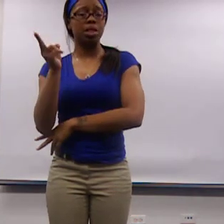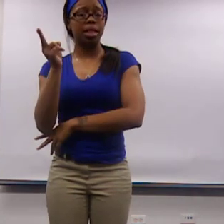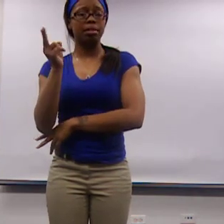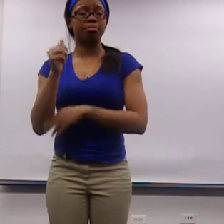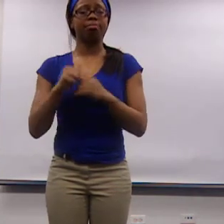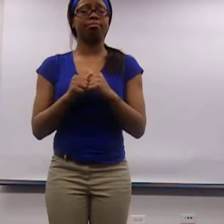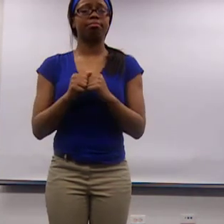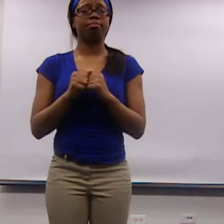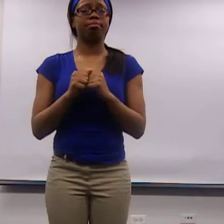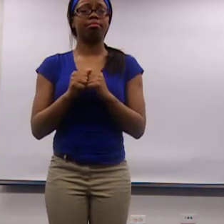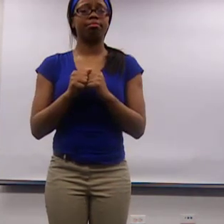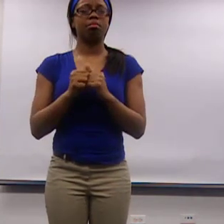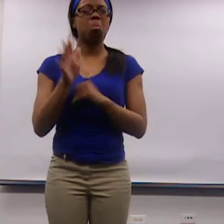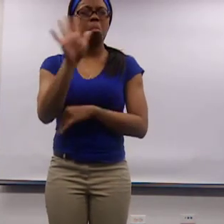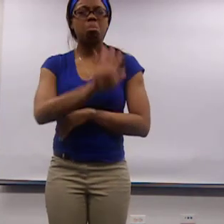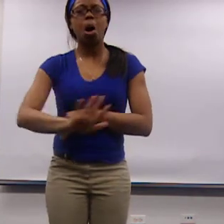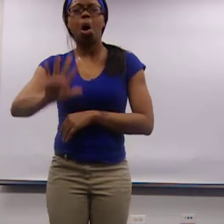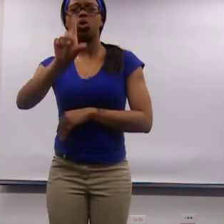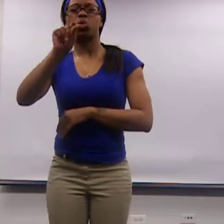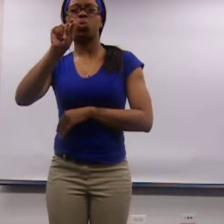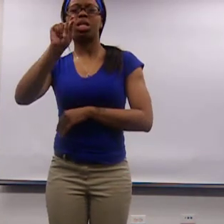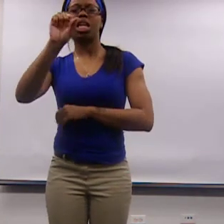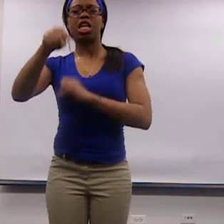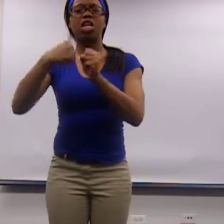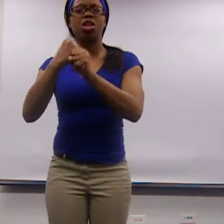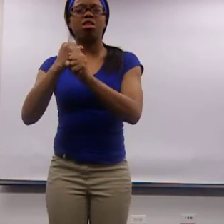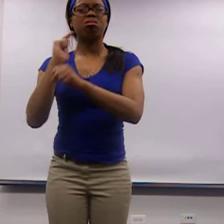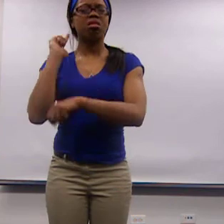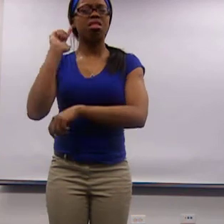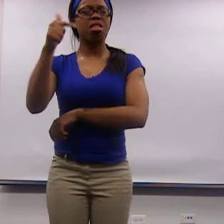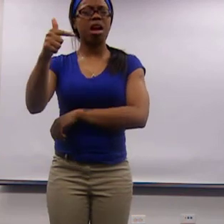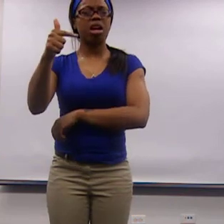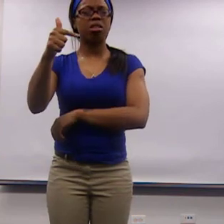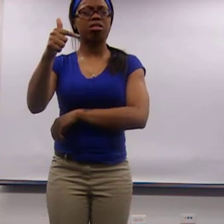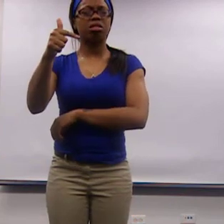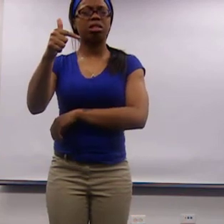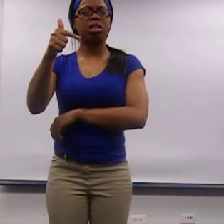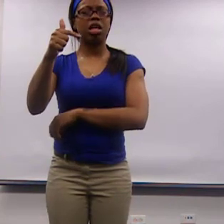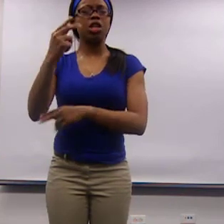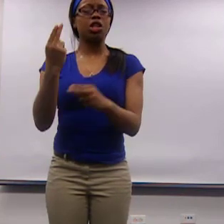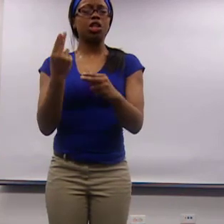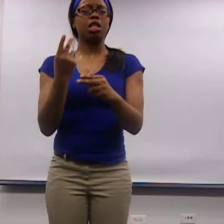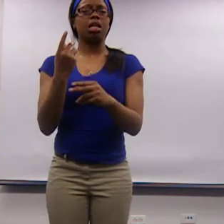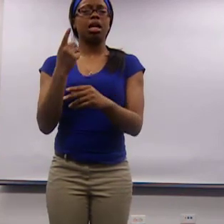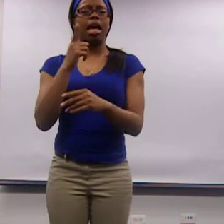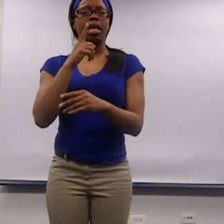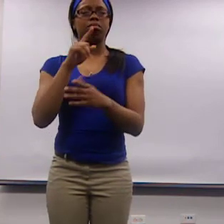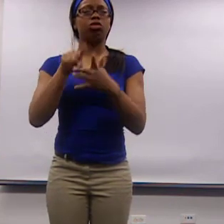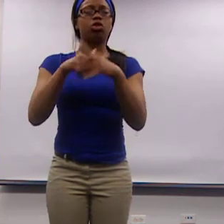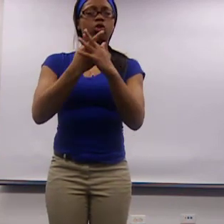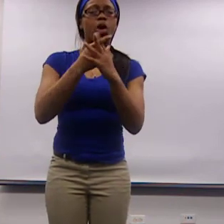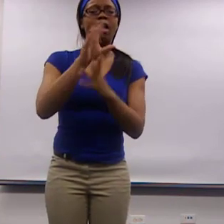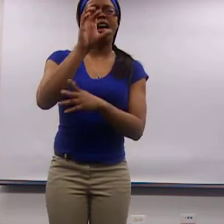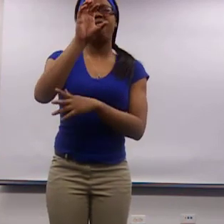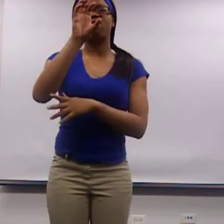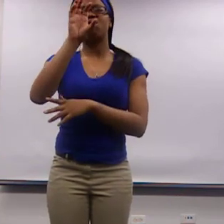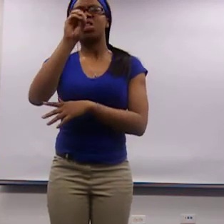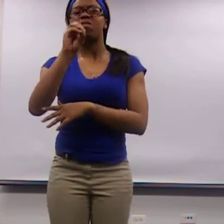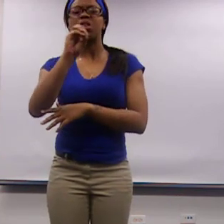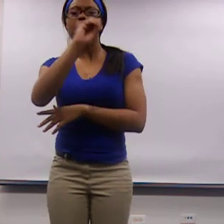And by about 20 years later, they had reached 50% of the United States with the ability to